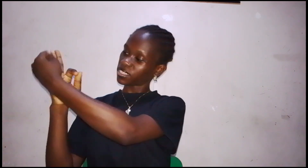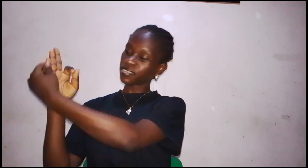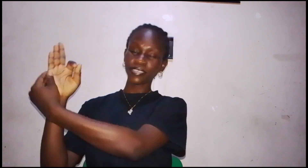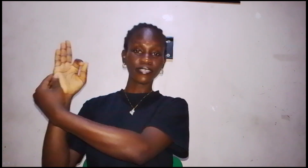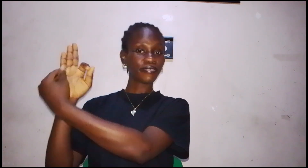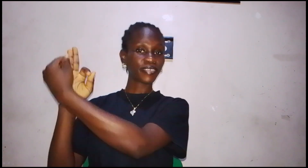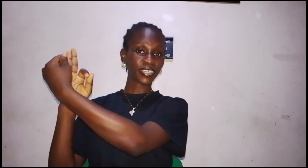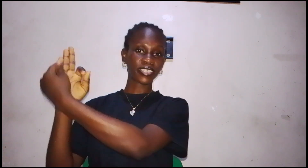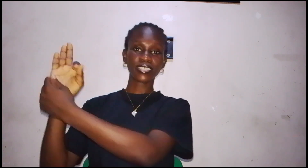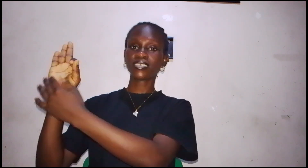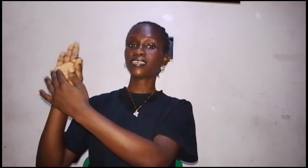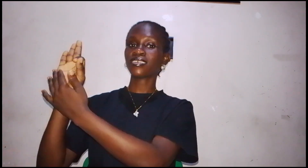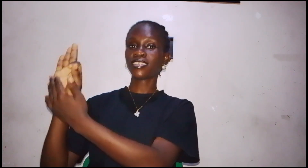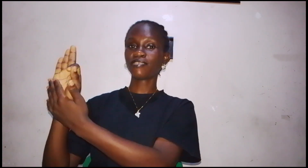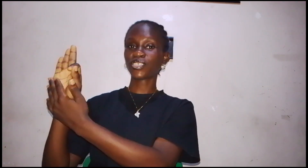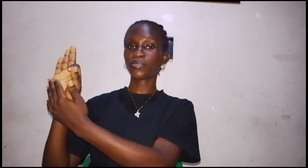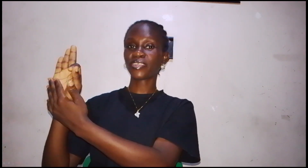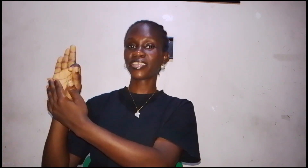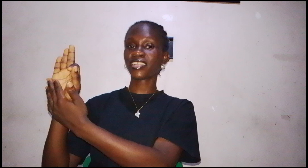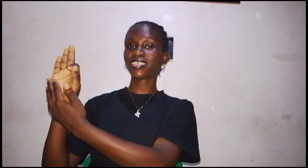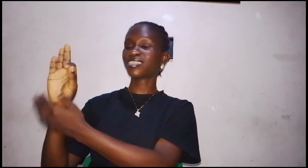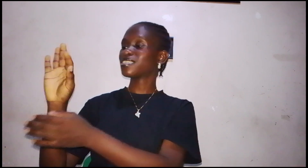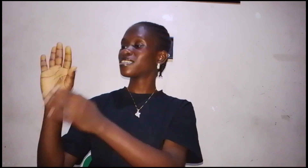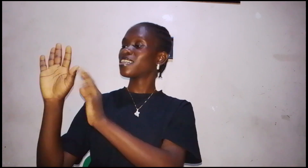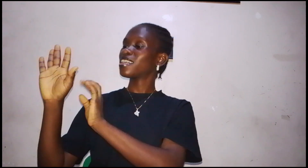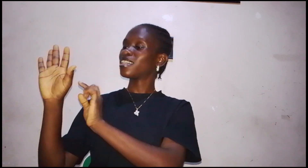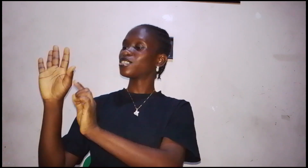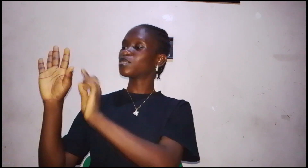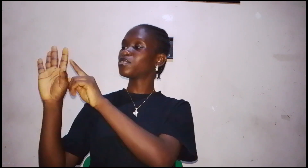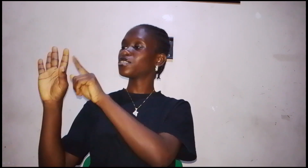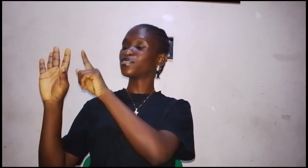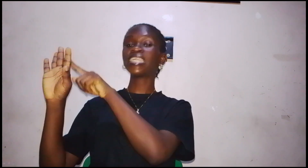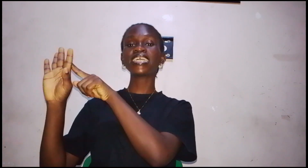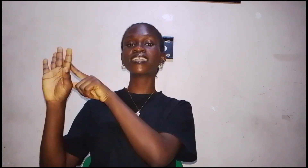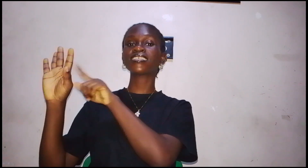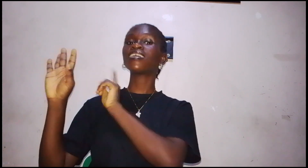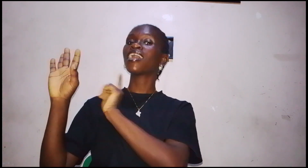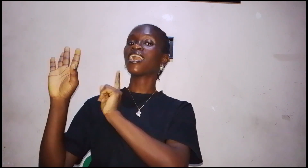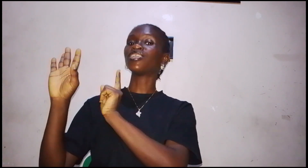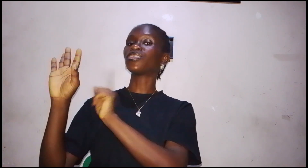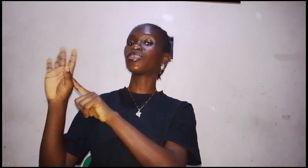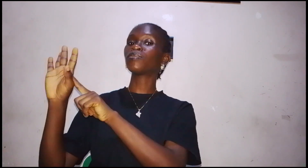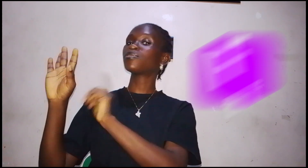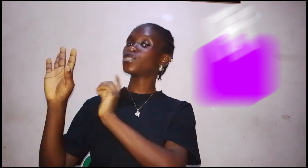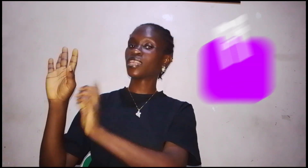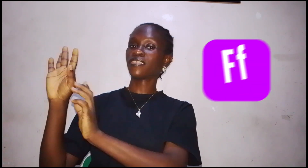These 3 fingers, leave it up right here like this. And just bring your index and your thumb